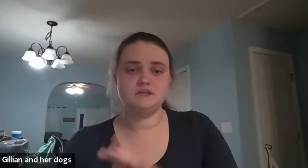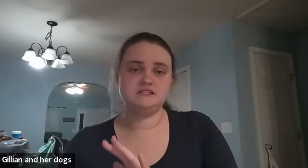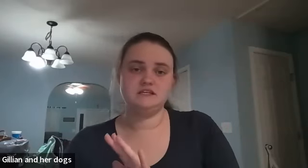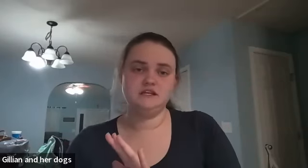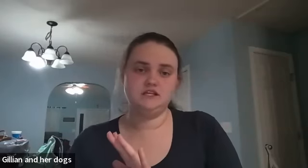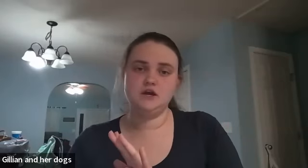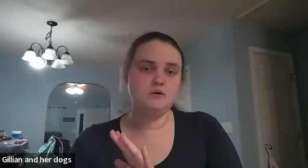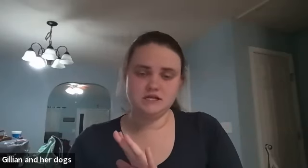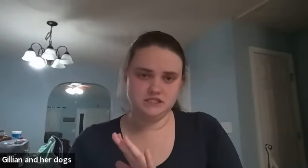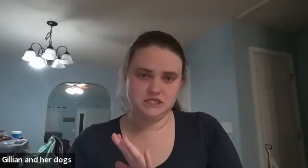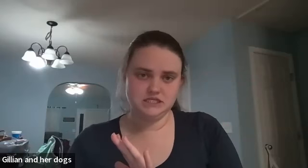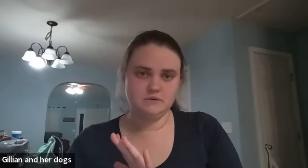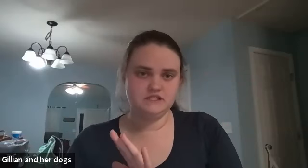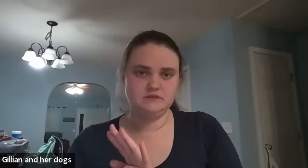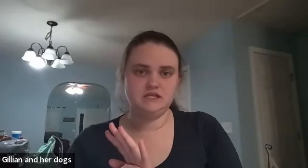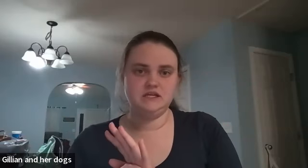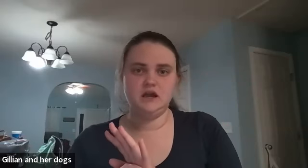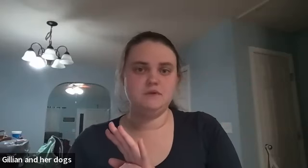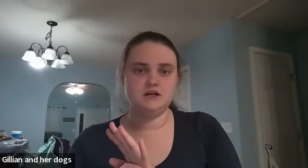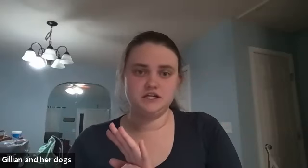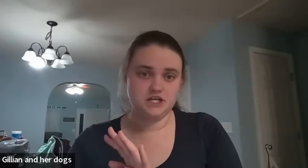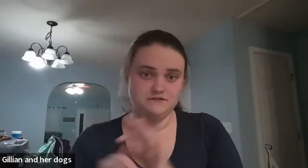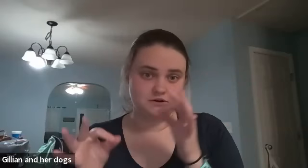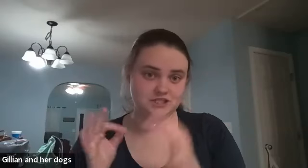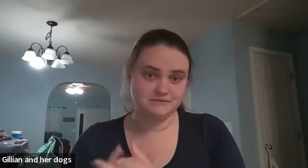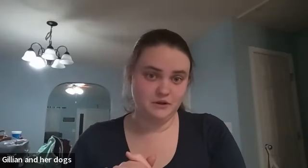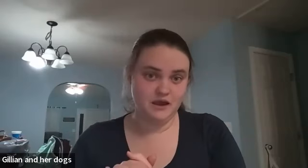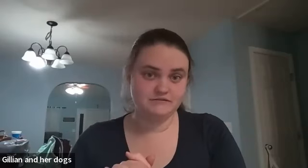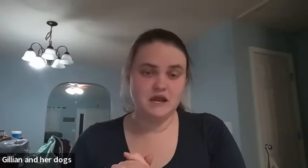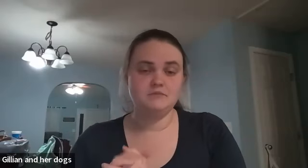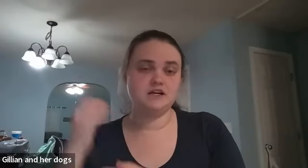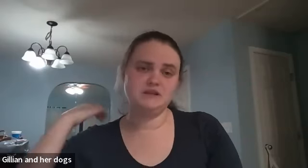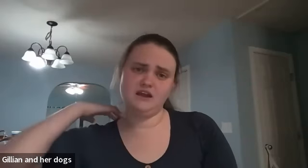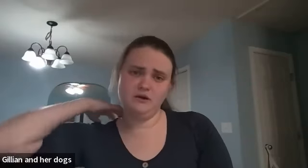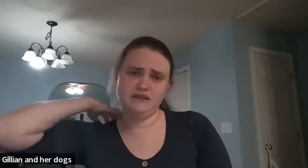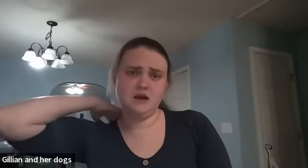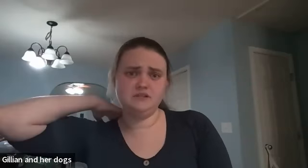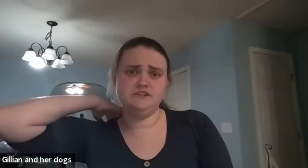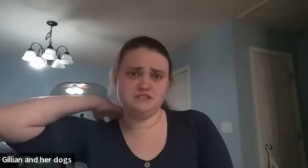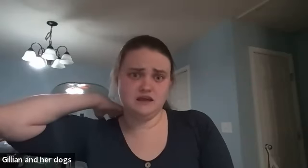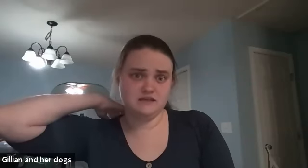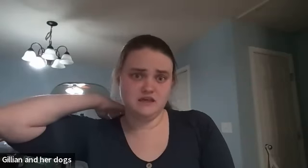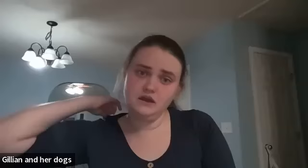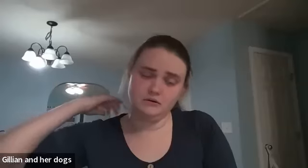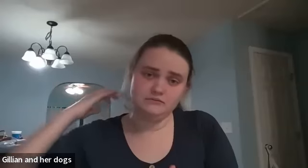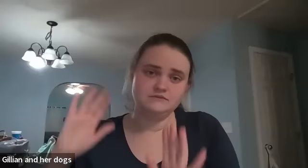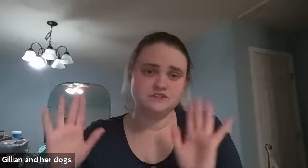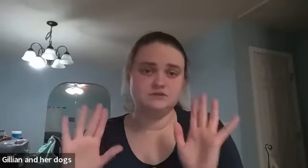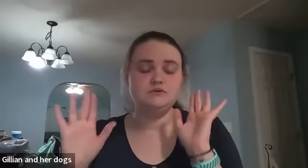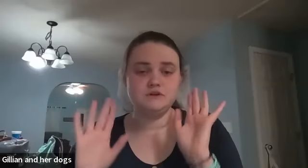promise, no question is going to be, I'm not going to judge you for a question you have. I'm not going to be like, oh, I cannot believe you just asked that. No. So you really